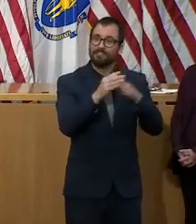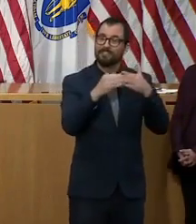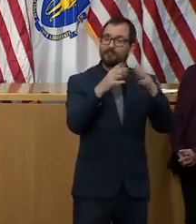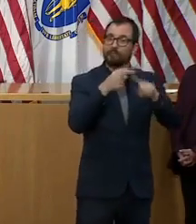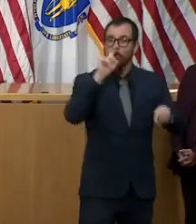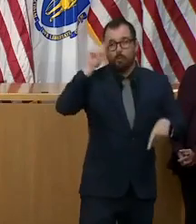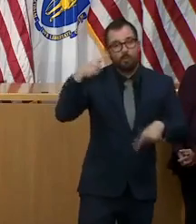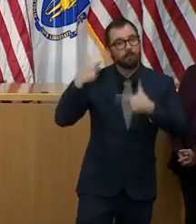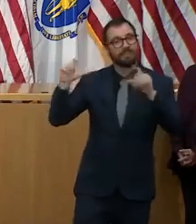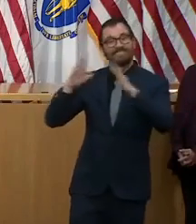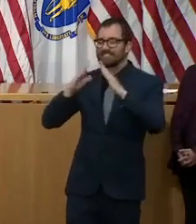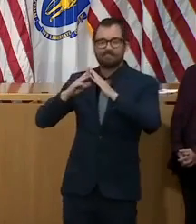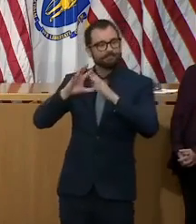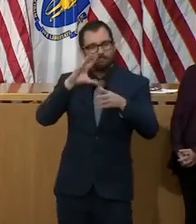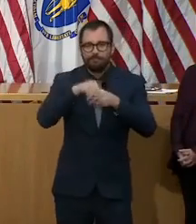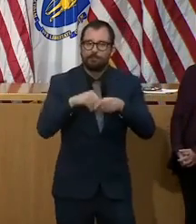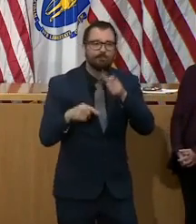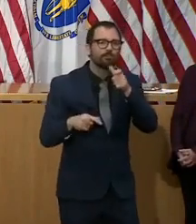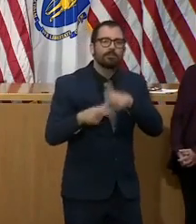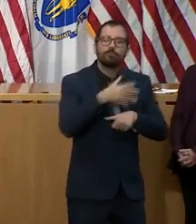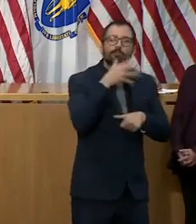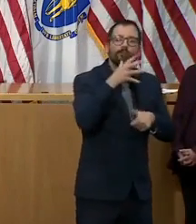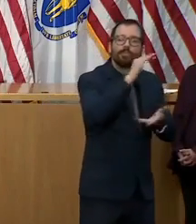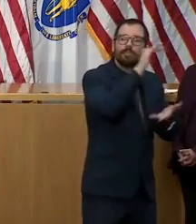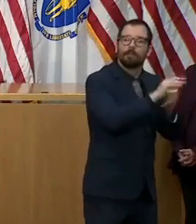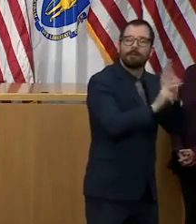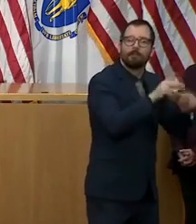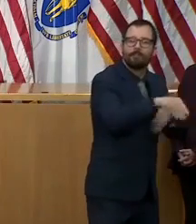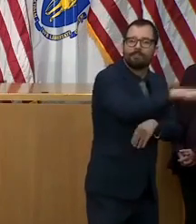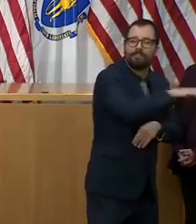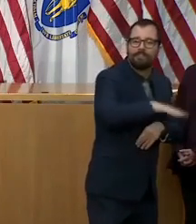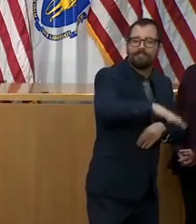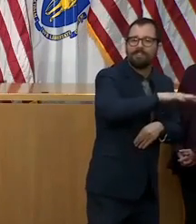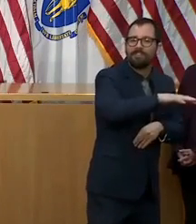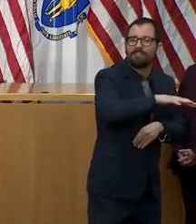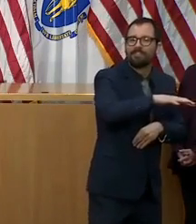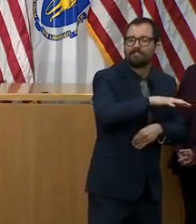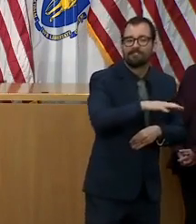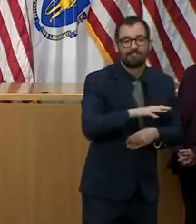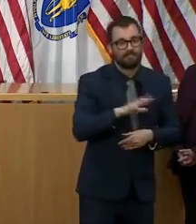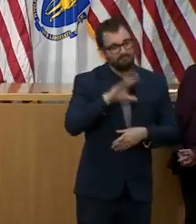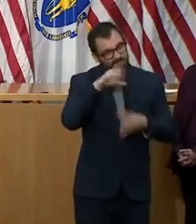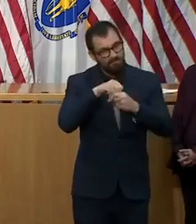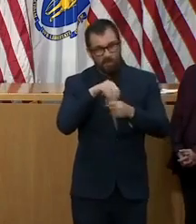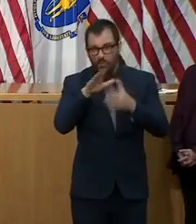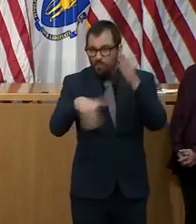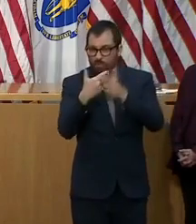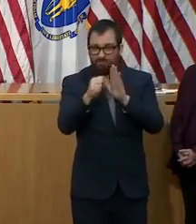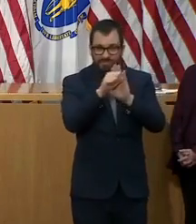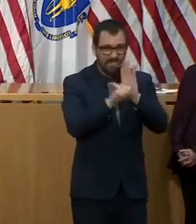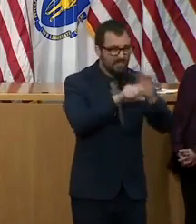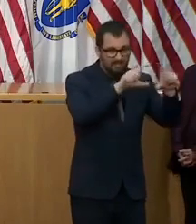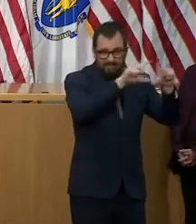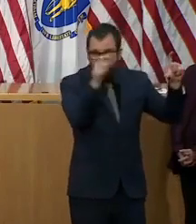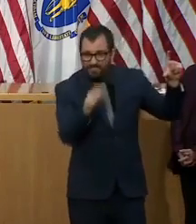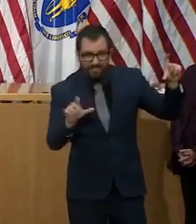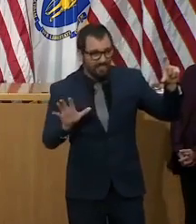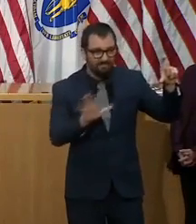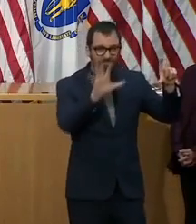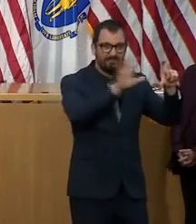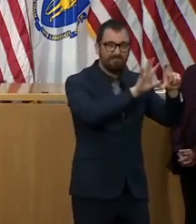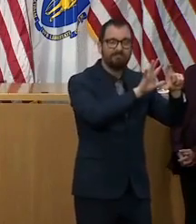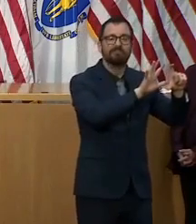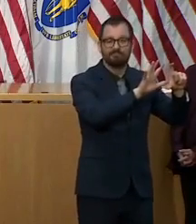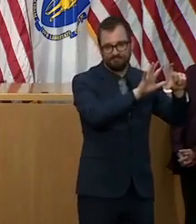this Commonwealth. And this task of the advisory board will be no different. Working with the metro mayors, working